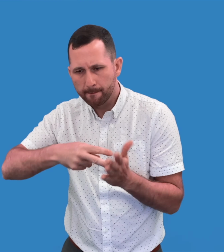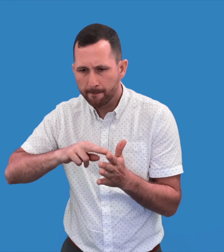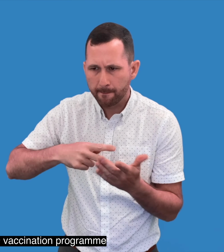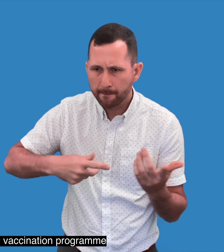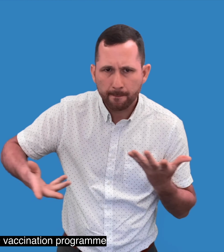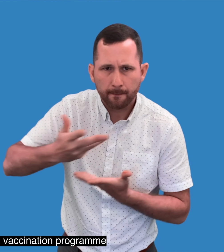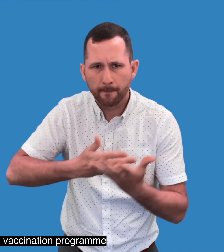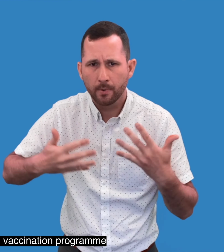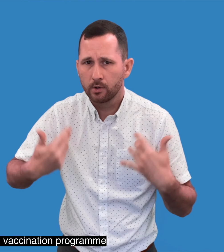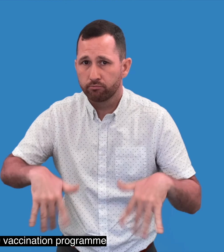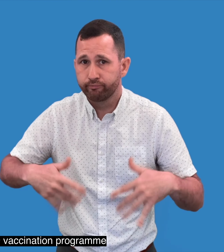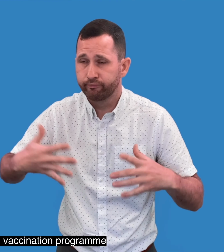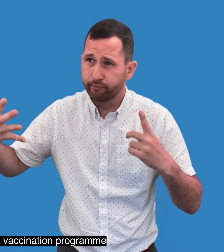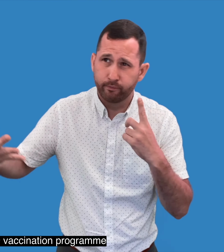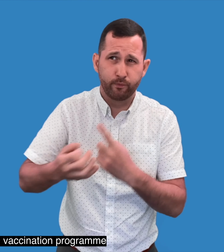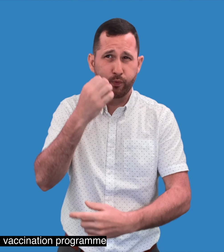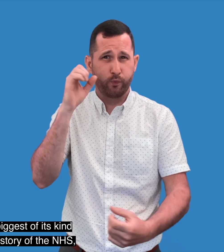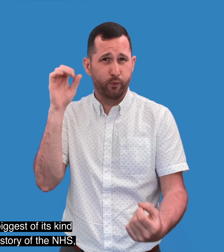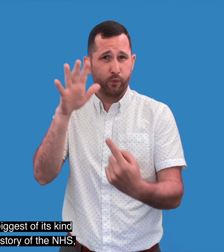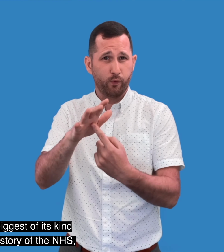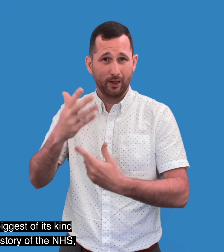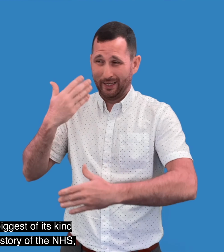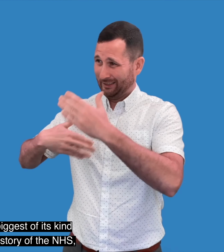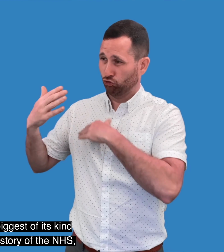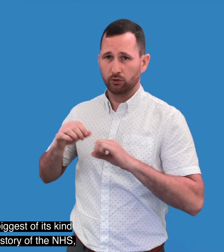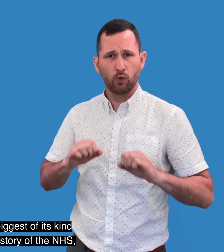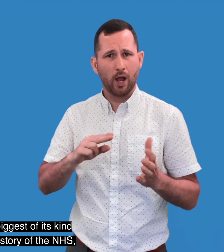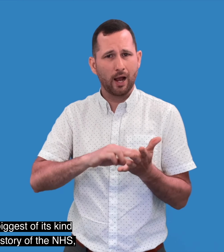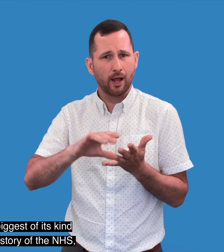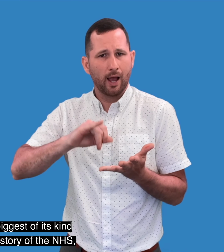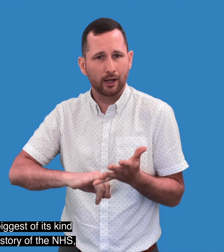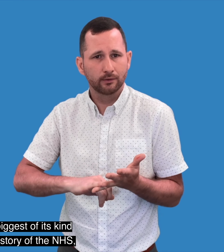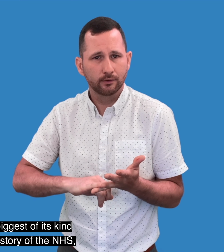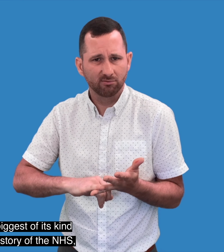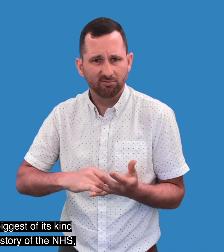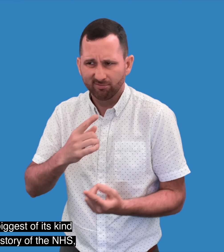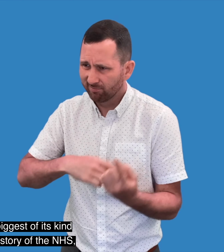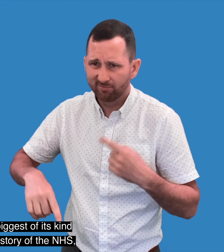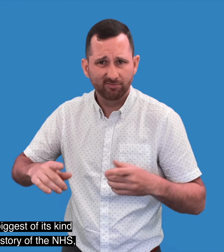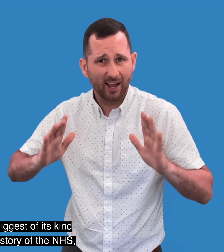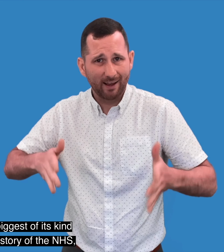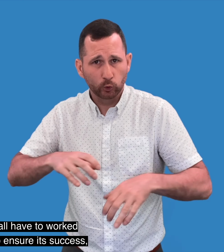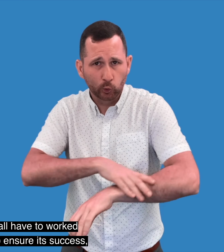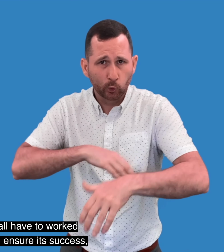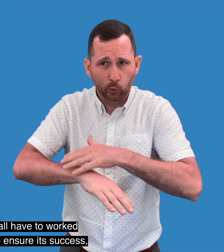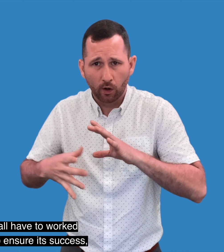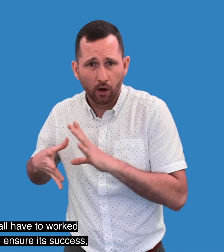The COVID-19 vaccination programme is the biggest of its kind in the history of the NHS, and we have all worked